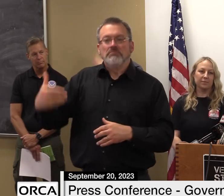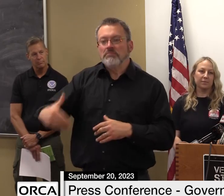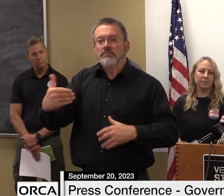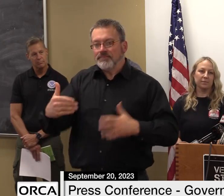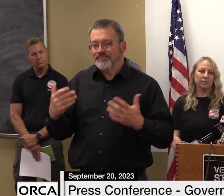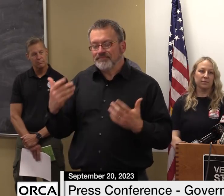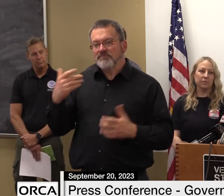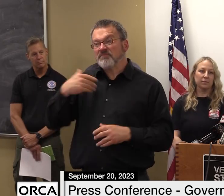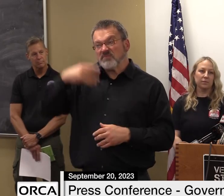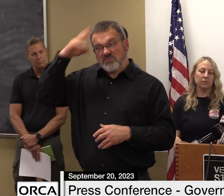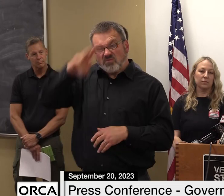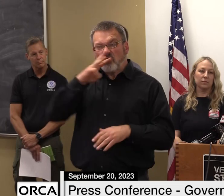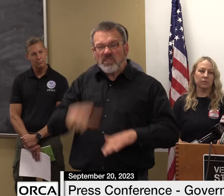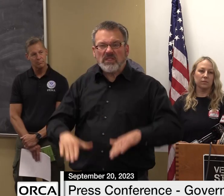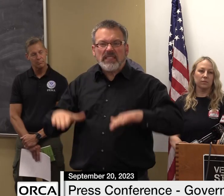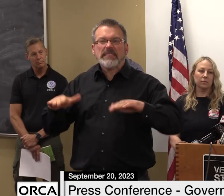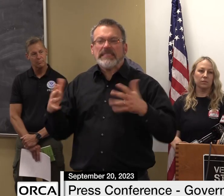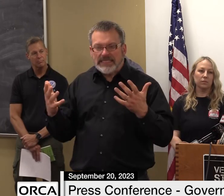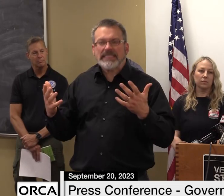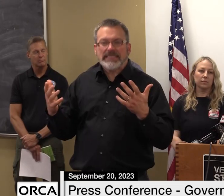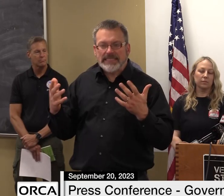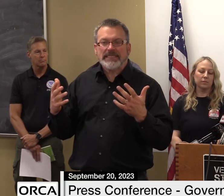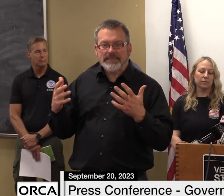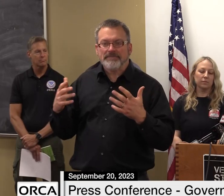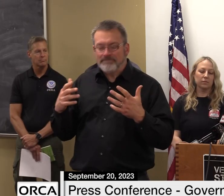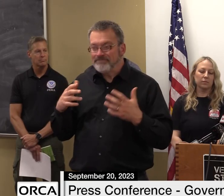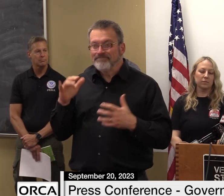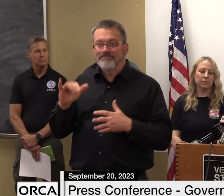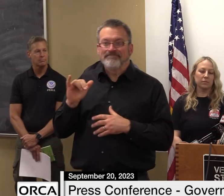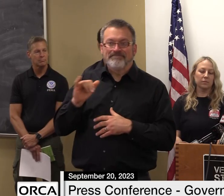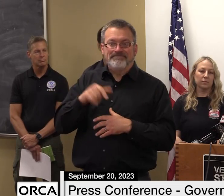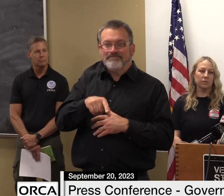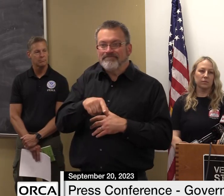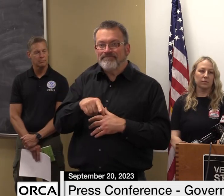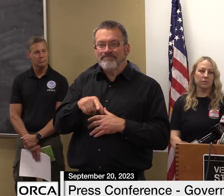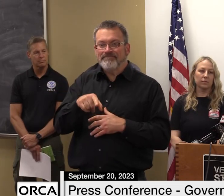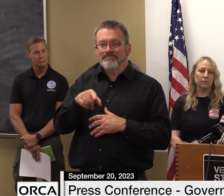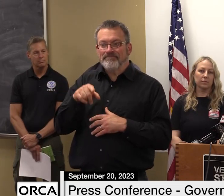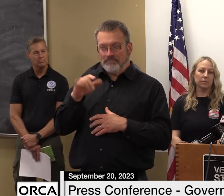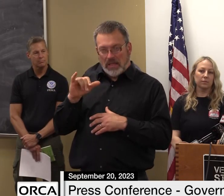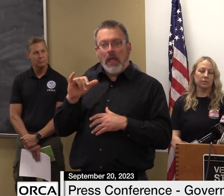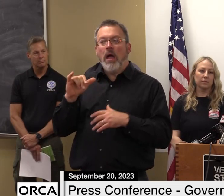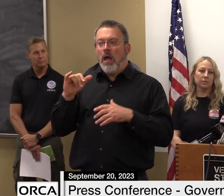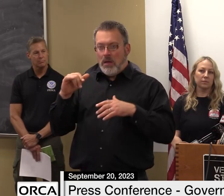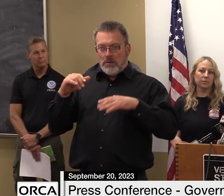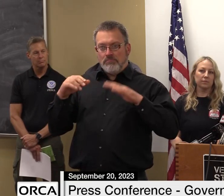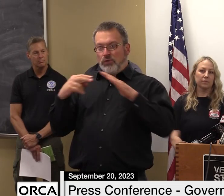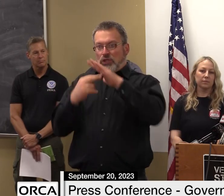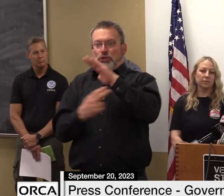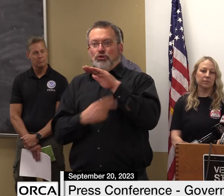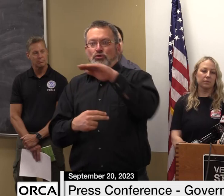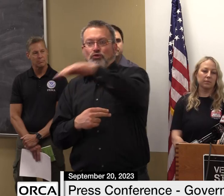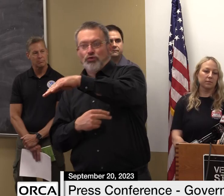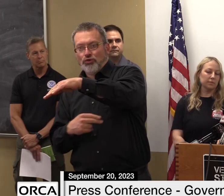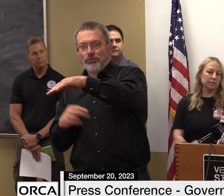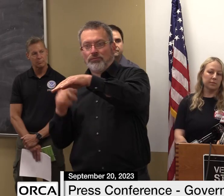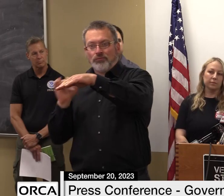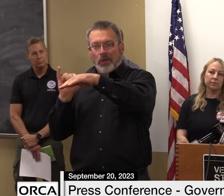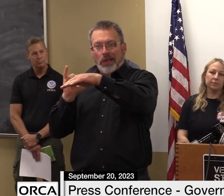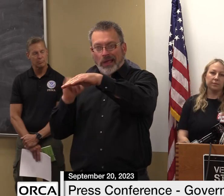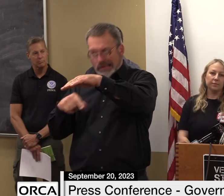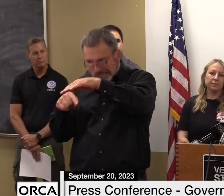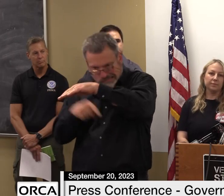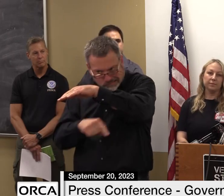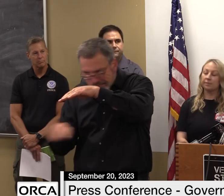of the Langdon Street Bridge, where long ago someone painted the letters CB for cellars and basements at the critical water